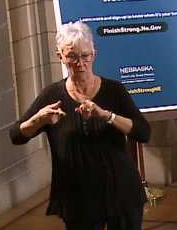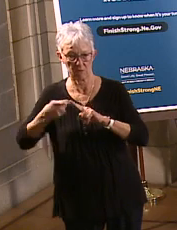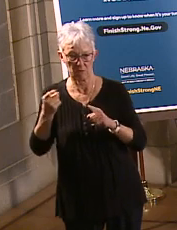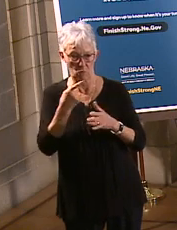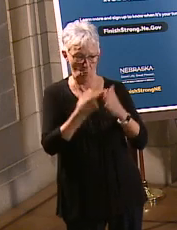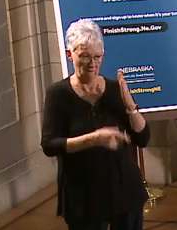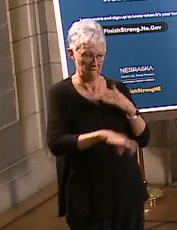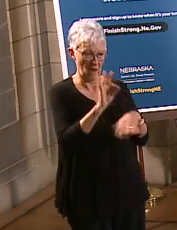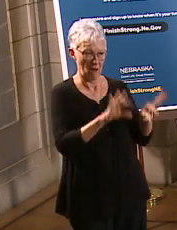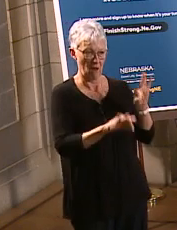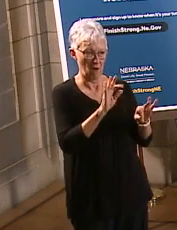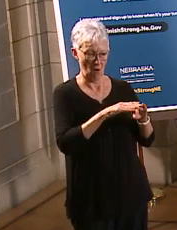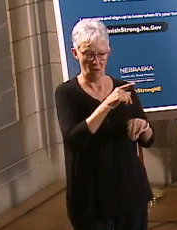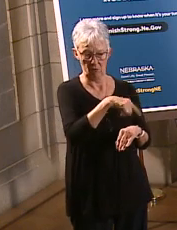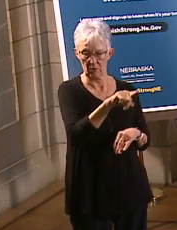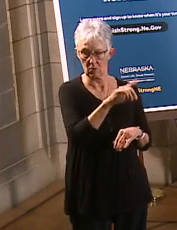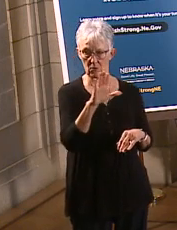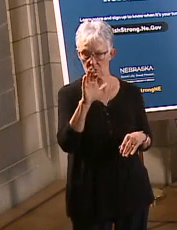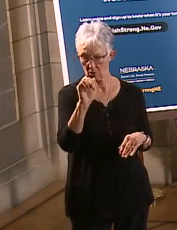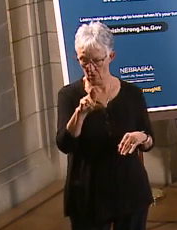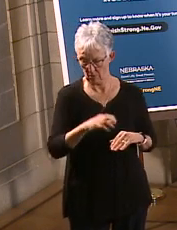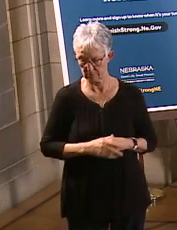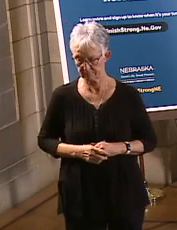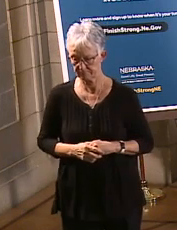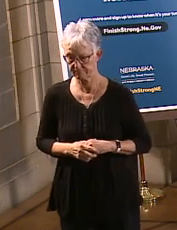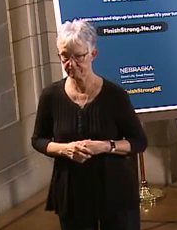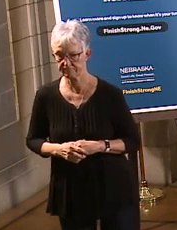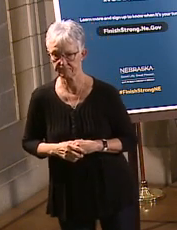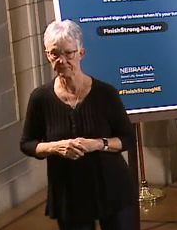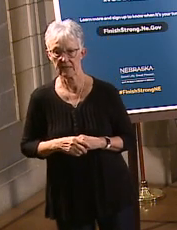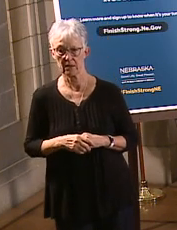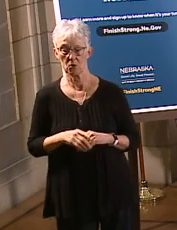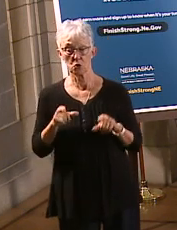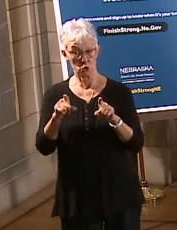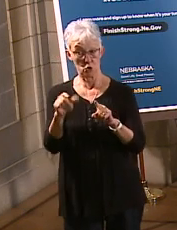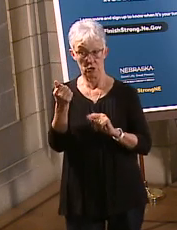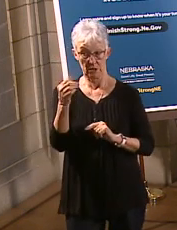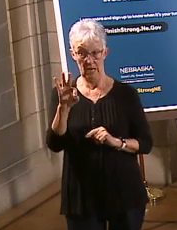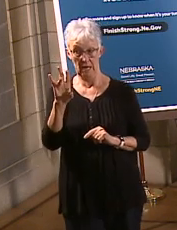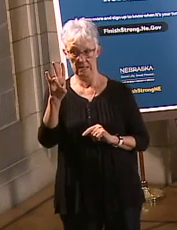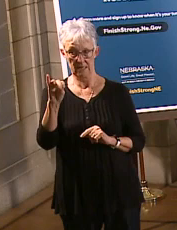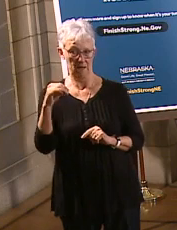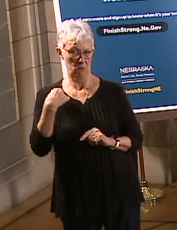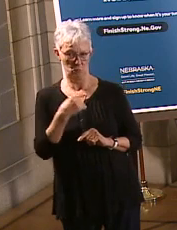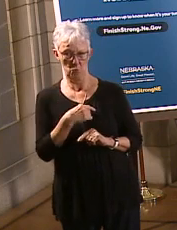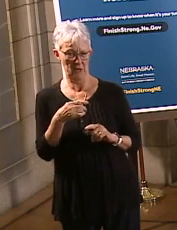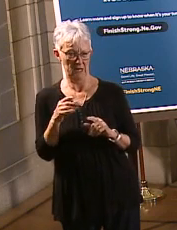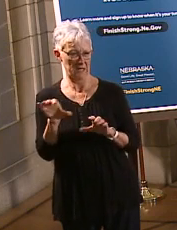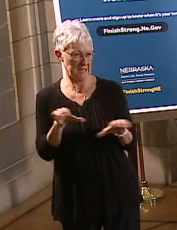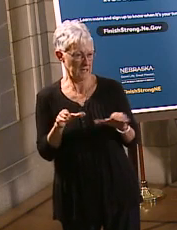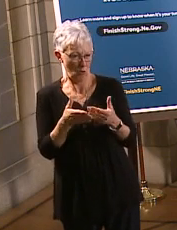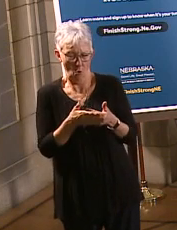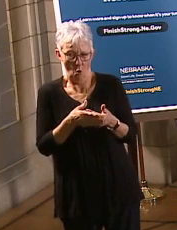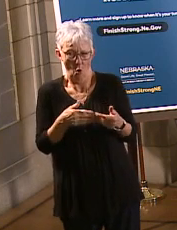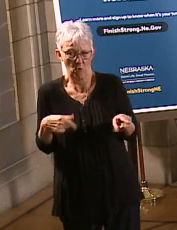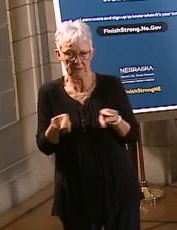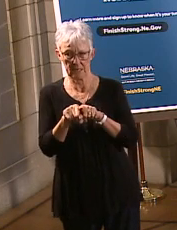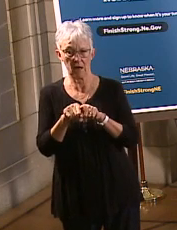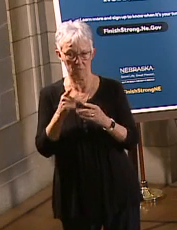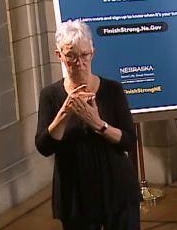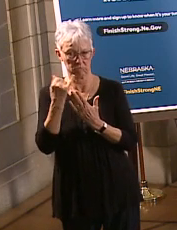the governor mentioned, in the mid-1970s, the Nebraska Ethanol Board organized a similar demonstration project called the 2 million